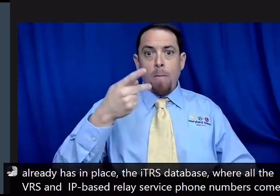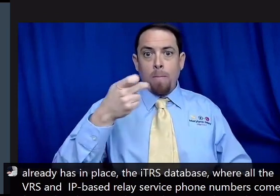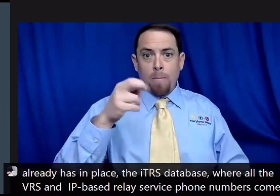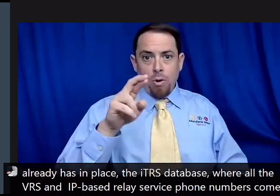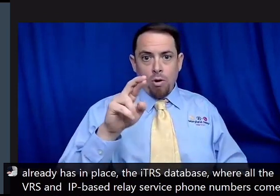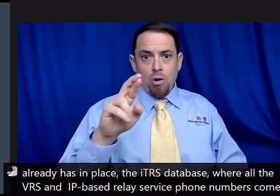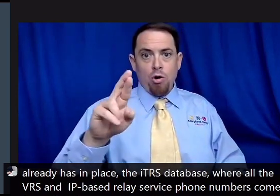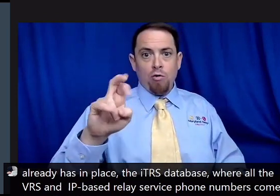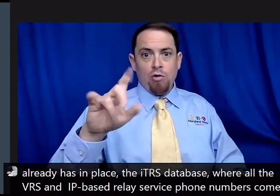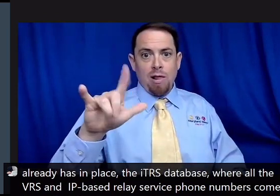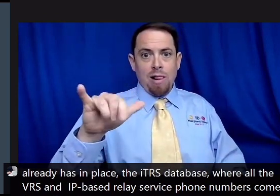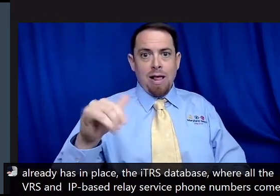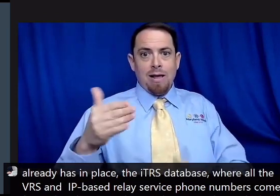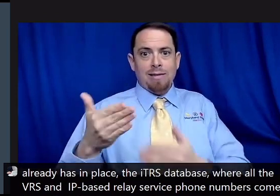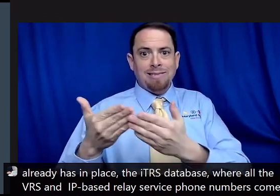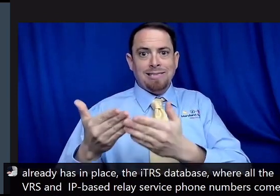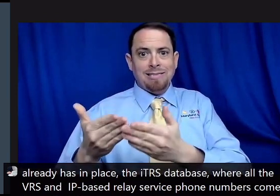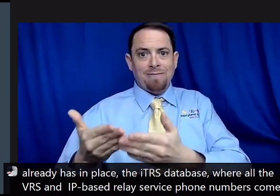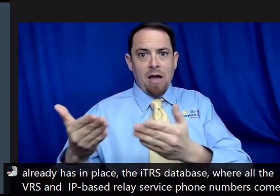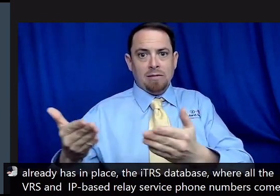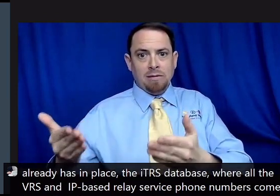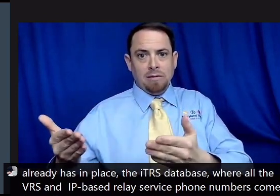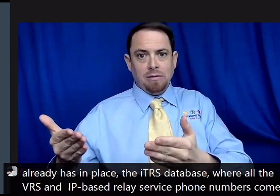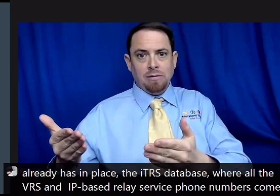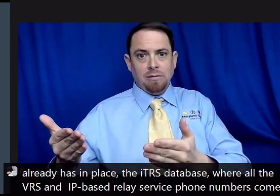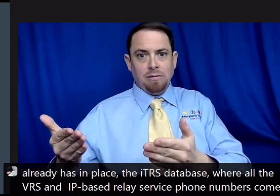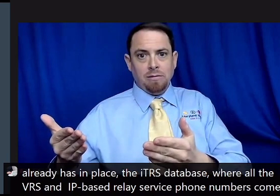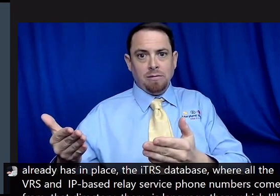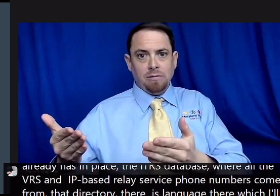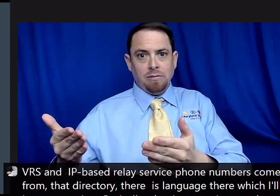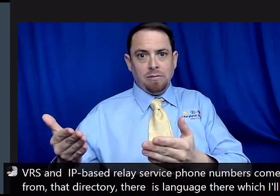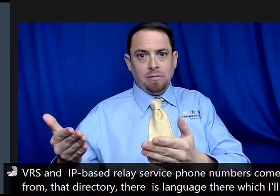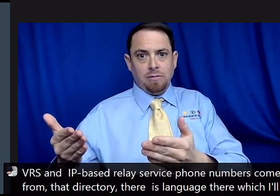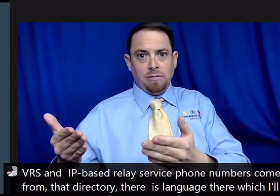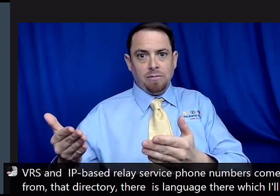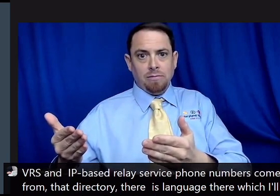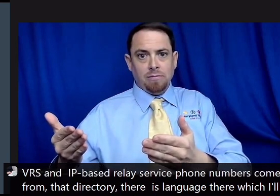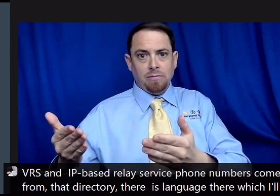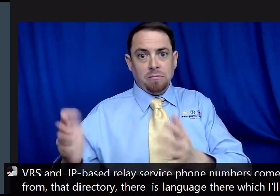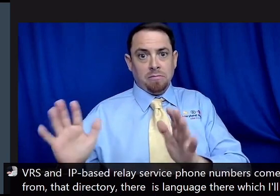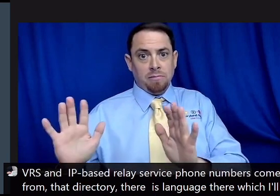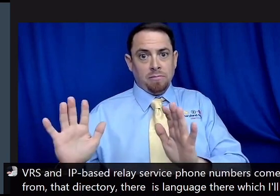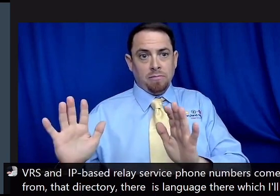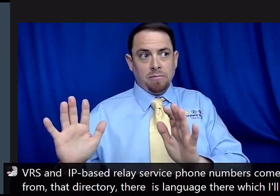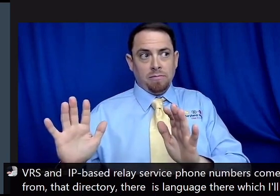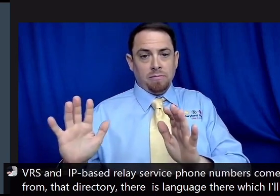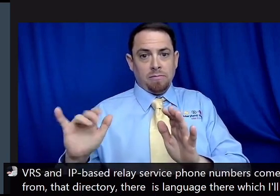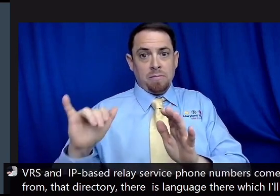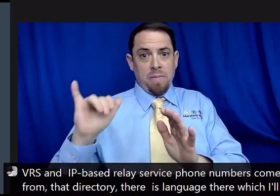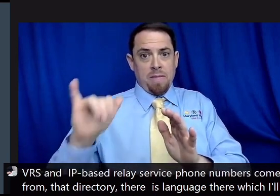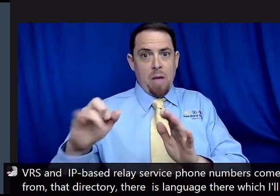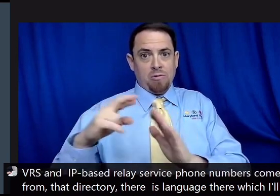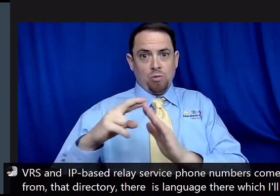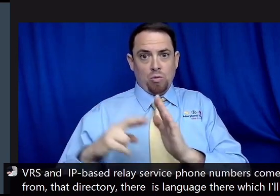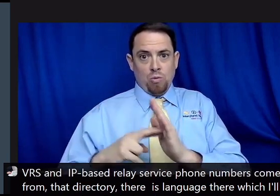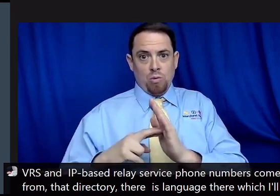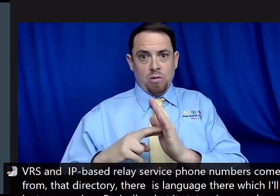is 1 phone number per relay device. Okay, so that's the current